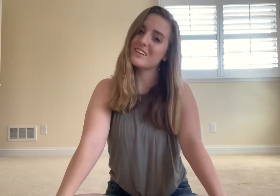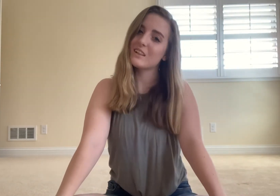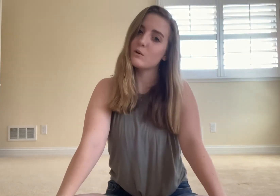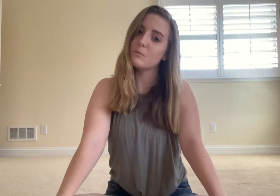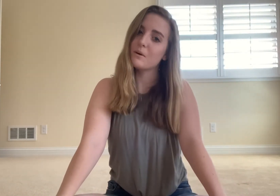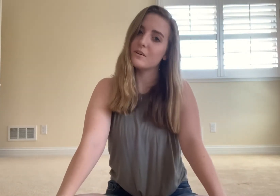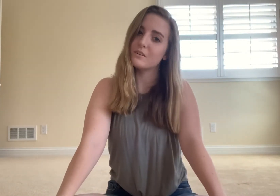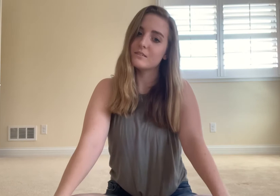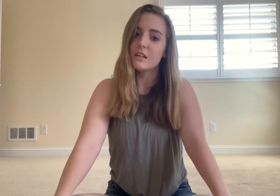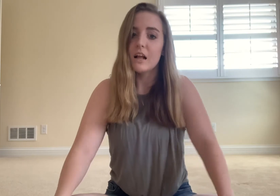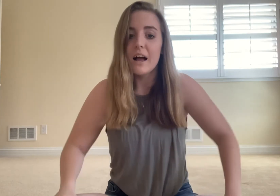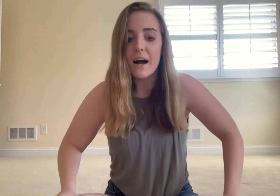bit better.